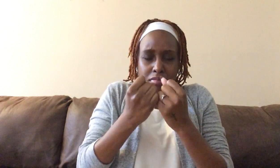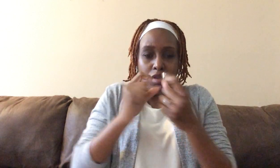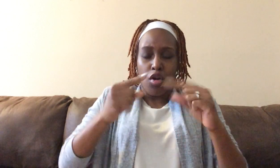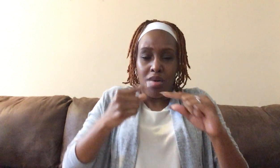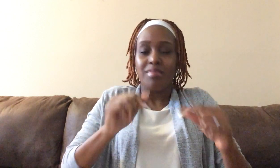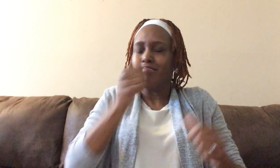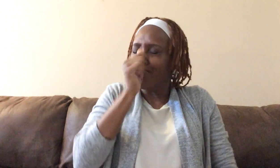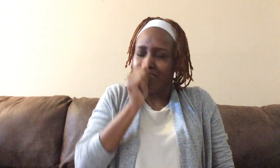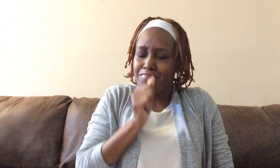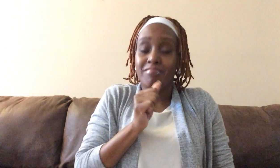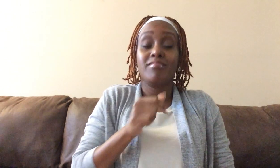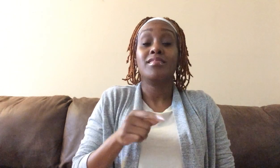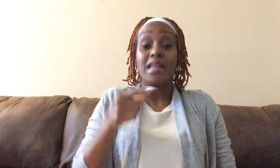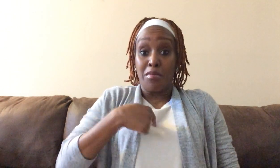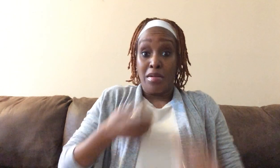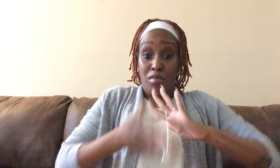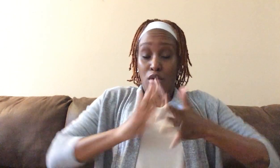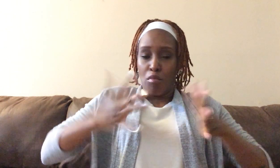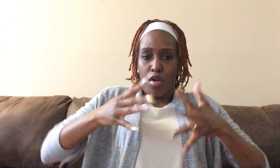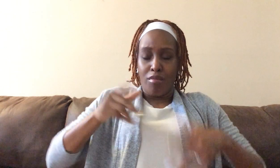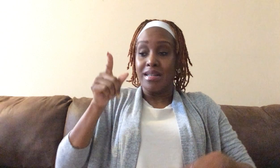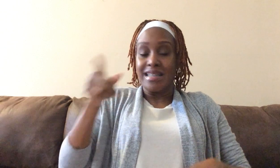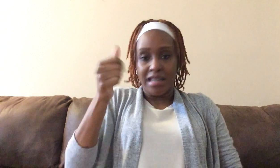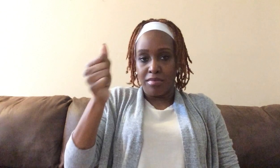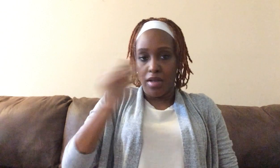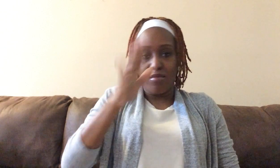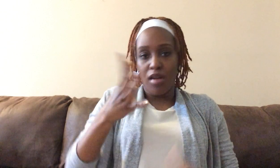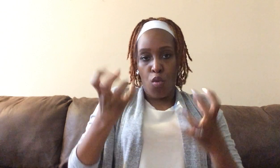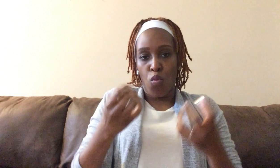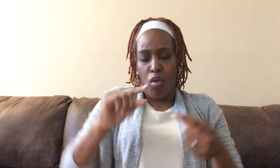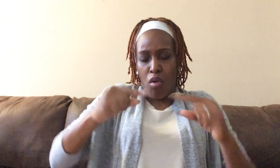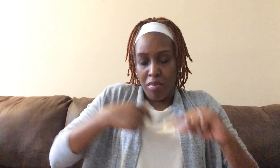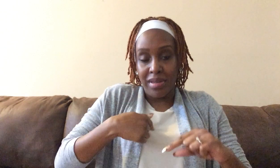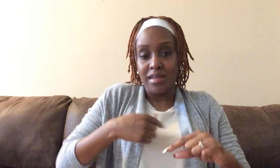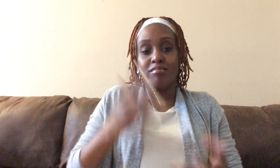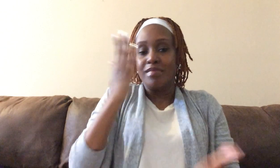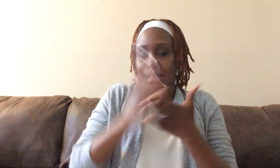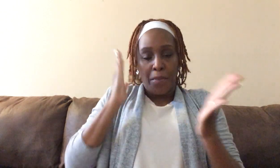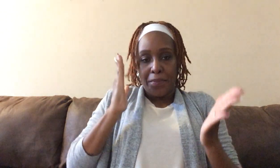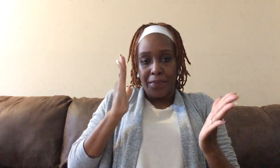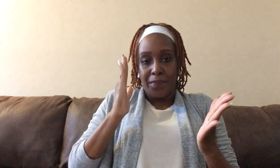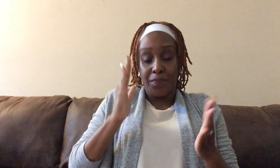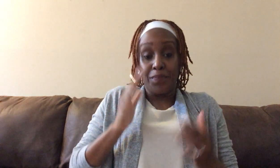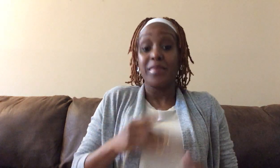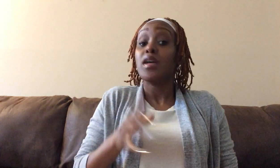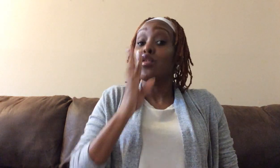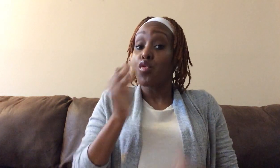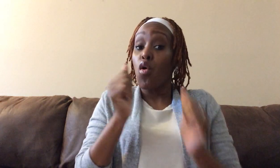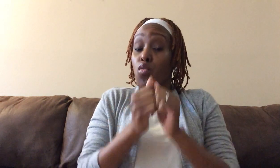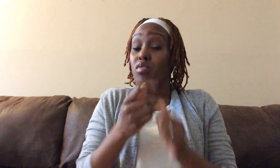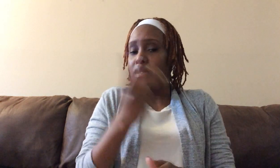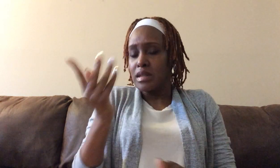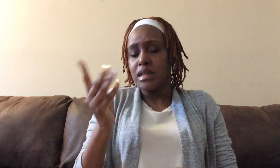wanted to hurt me, so we stopped. Speaking to several doctors, I was told to try topical